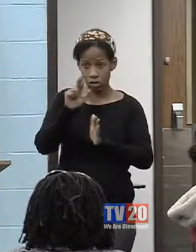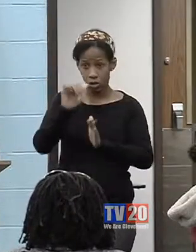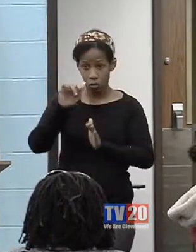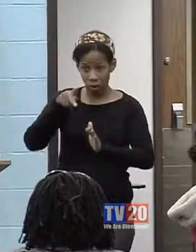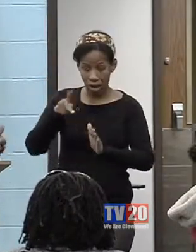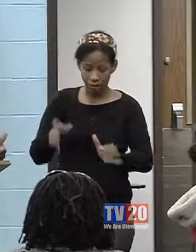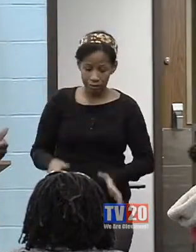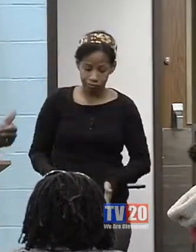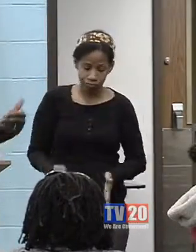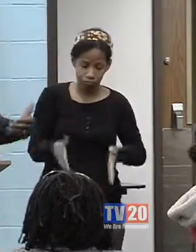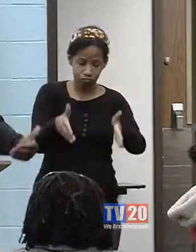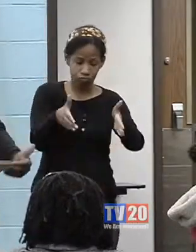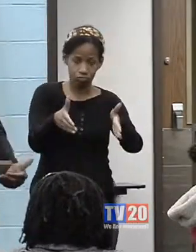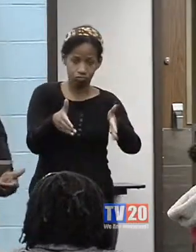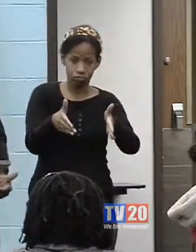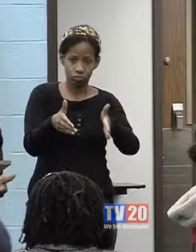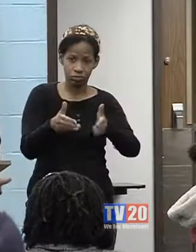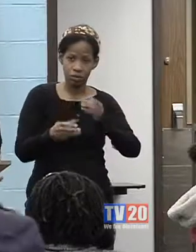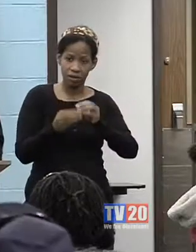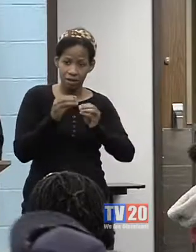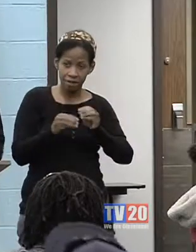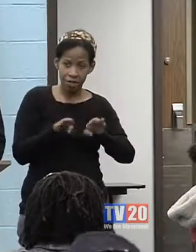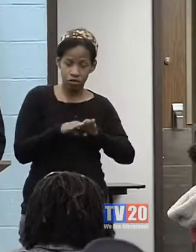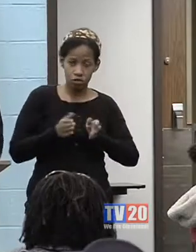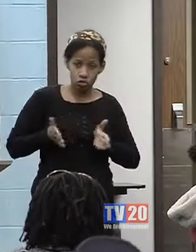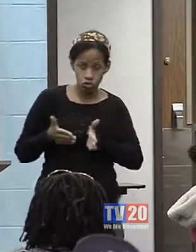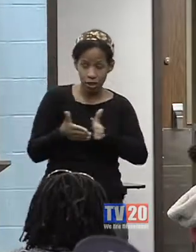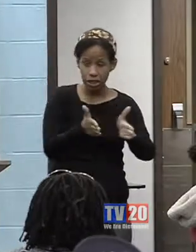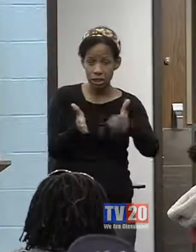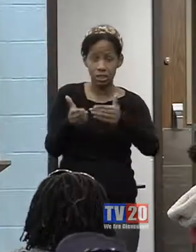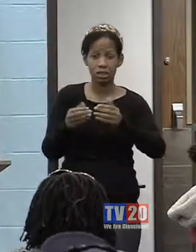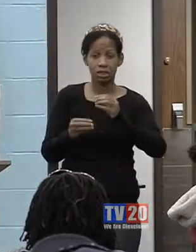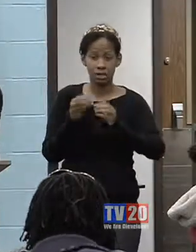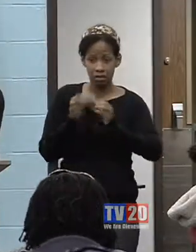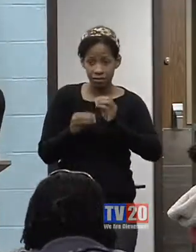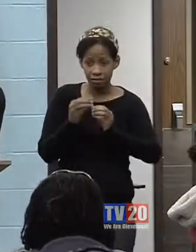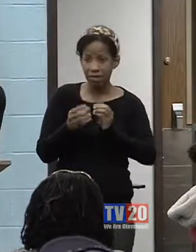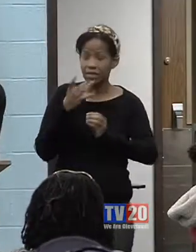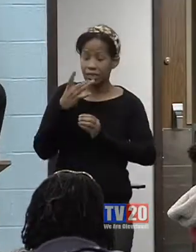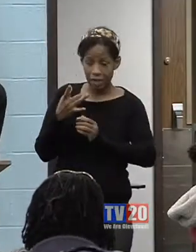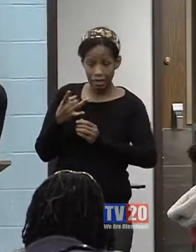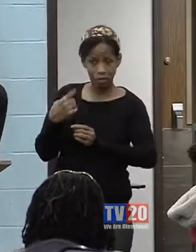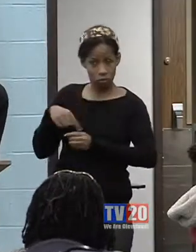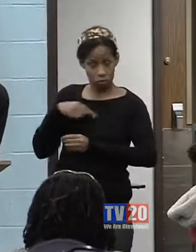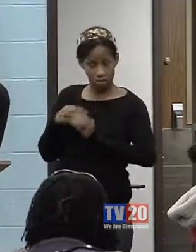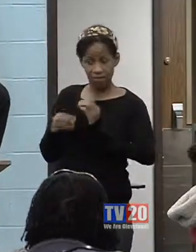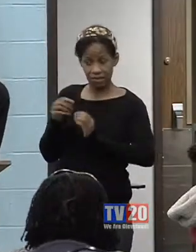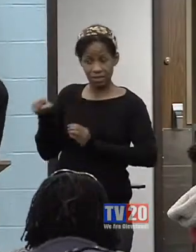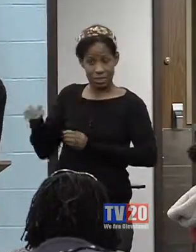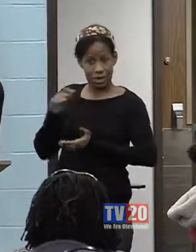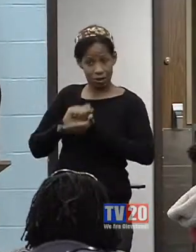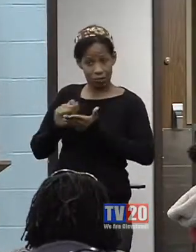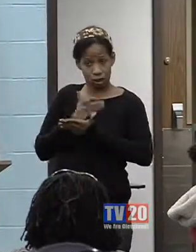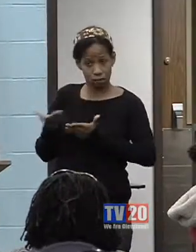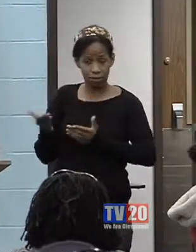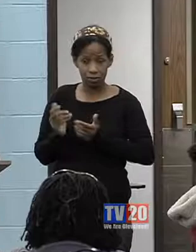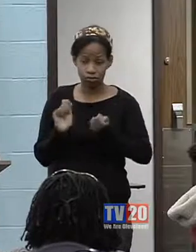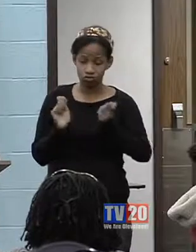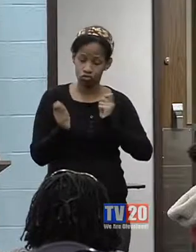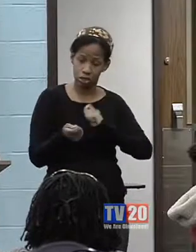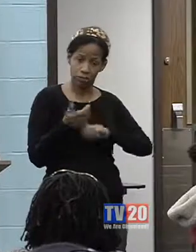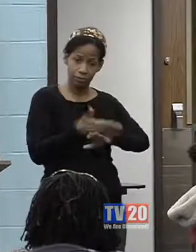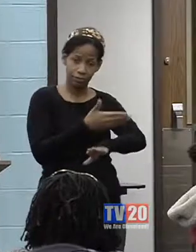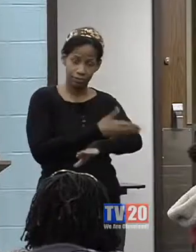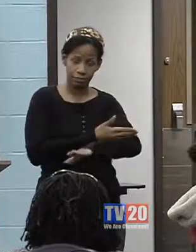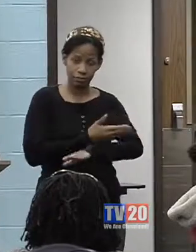ramps. We write laws when we do street resurfacing. We write laws about lighting and street light maintenance. We write laws about